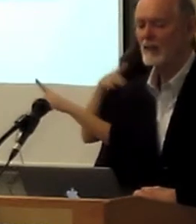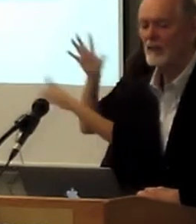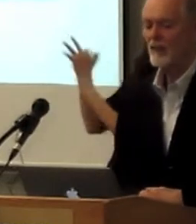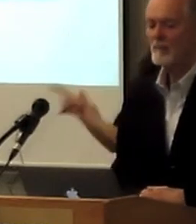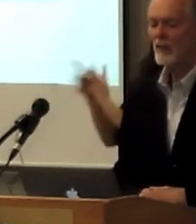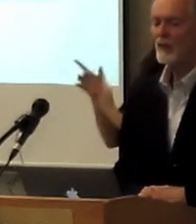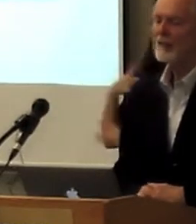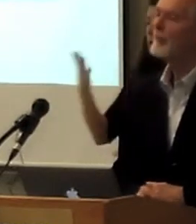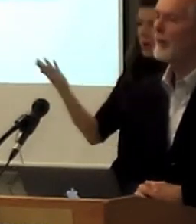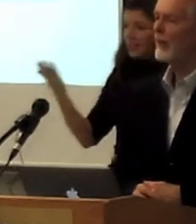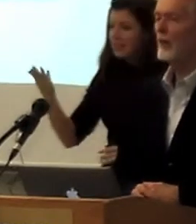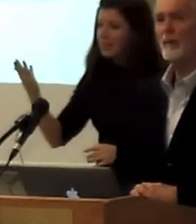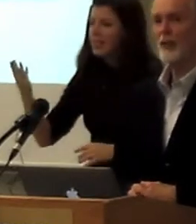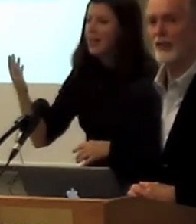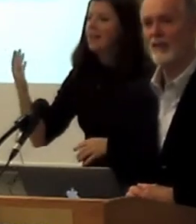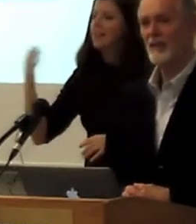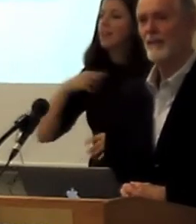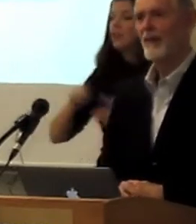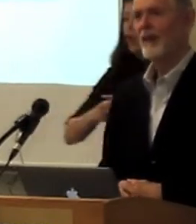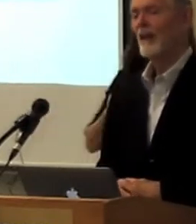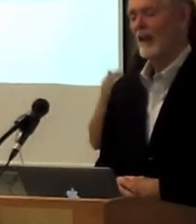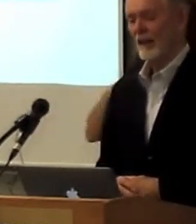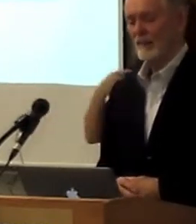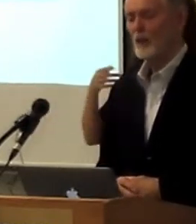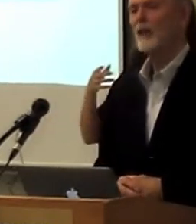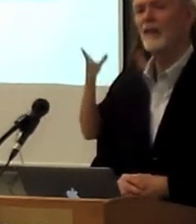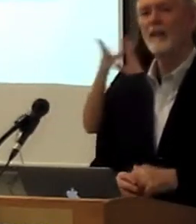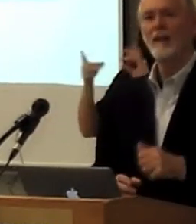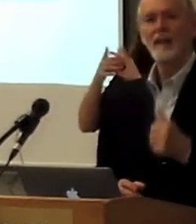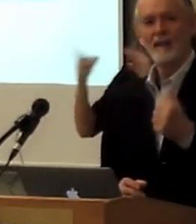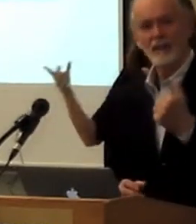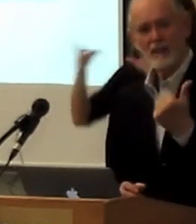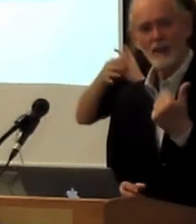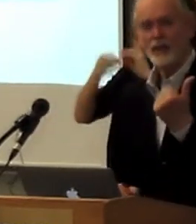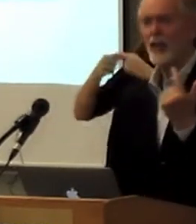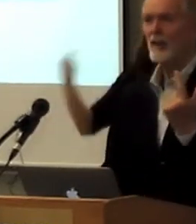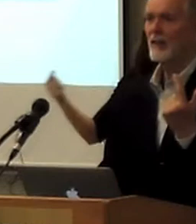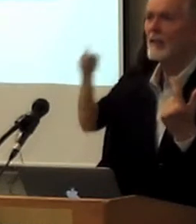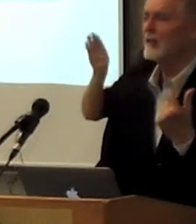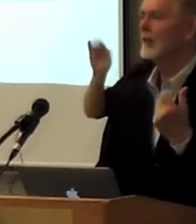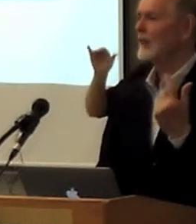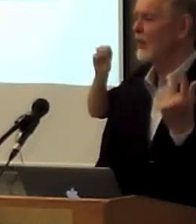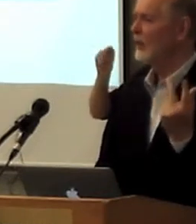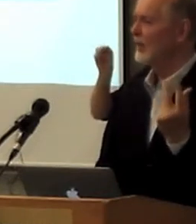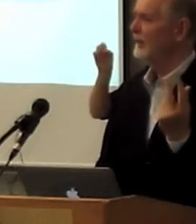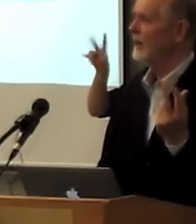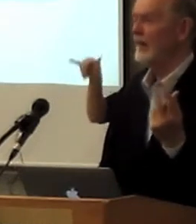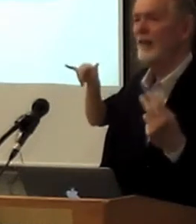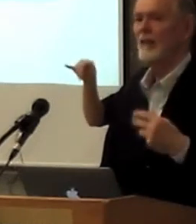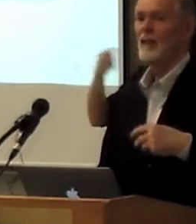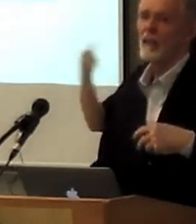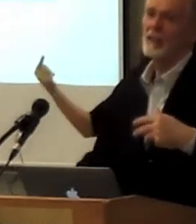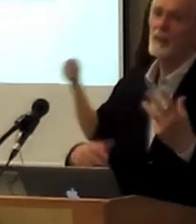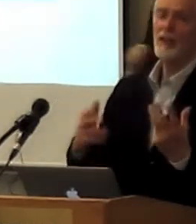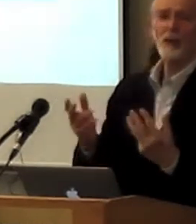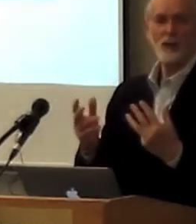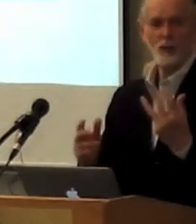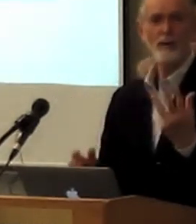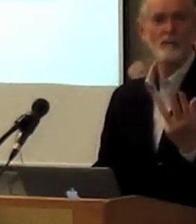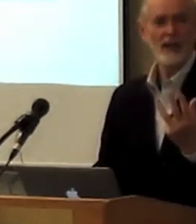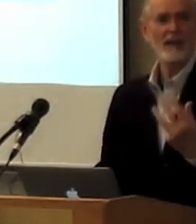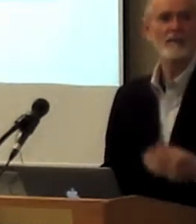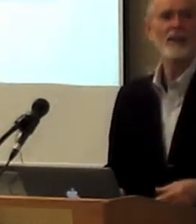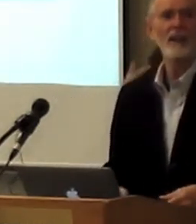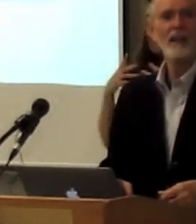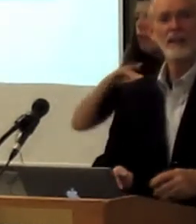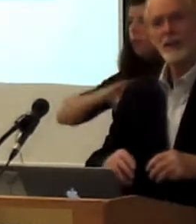The first is that they're built on binary oppositions between courage, cowardice, security, fear, ultimately